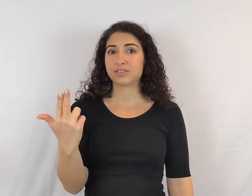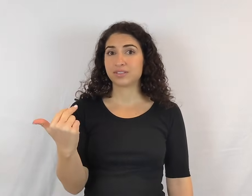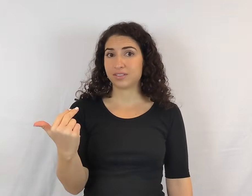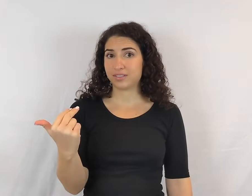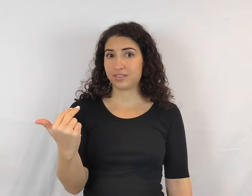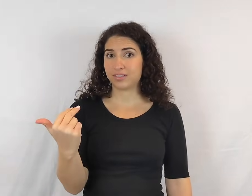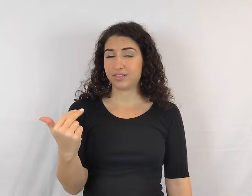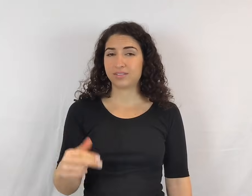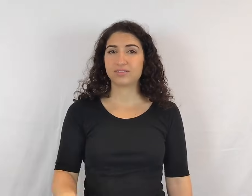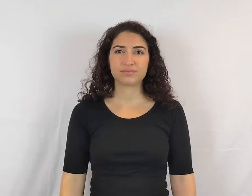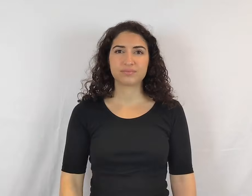2013,